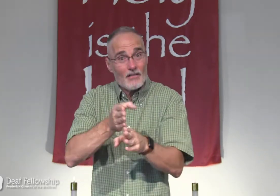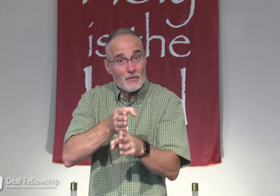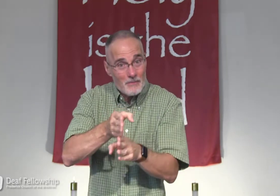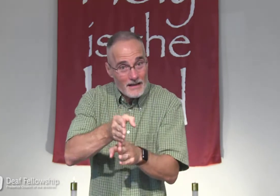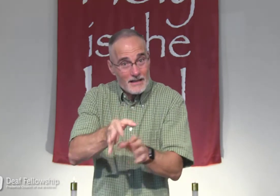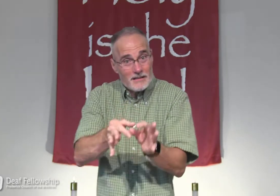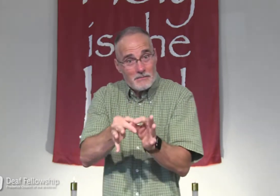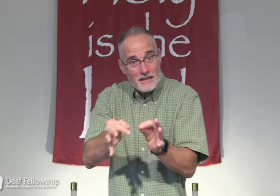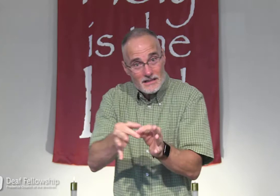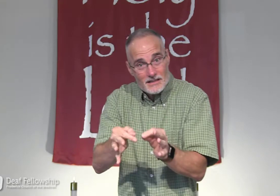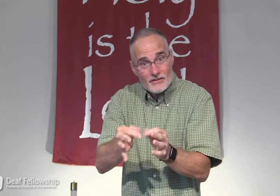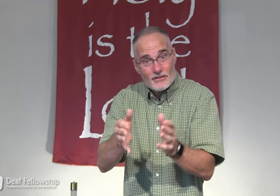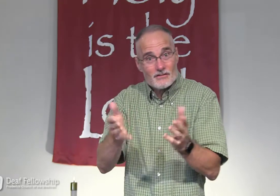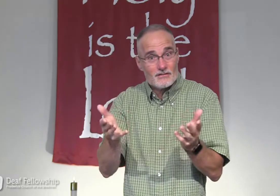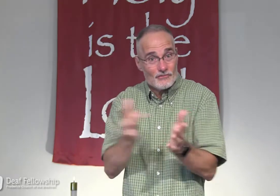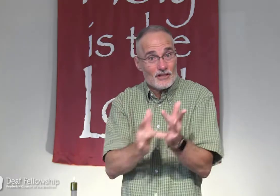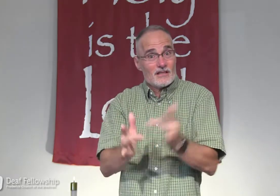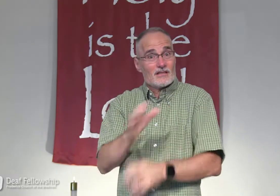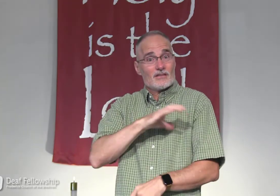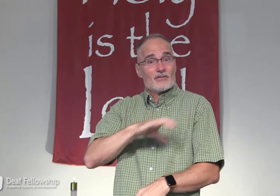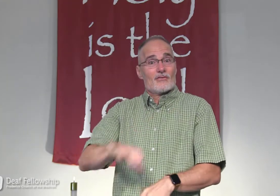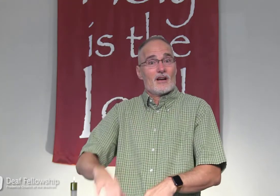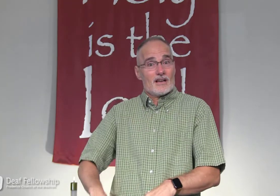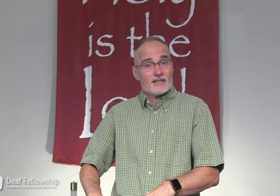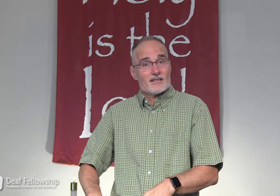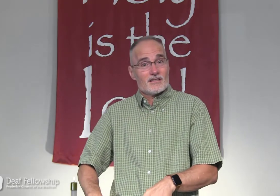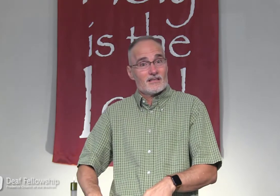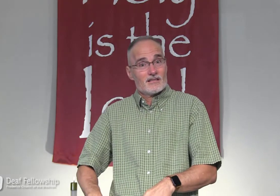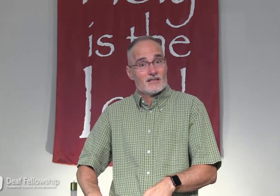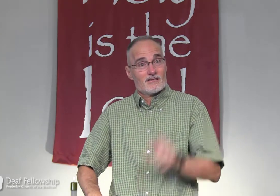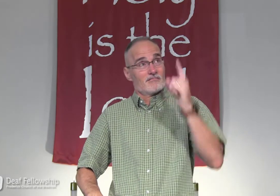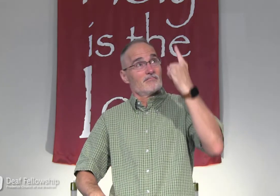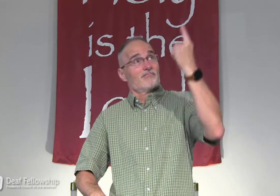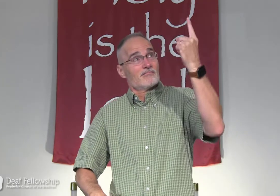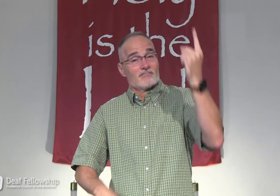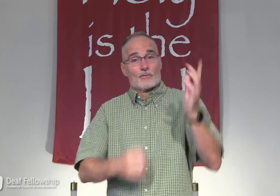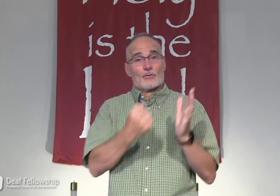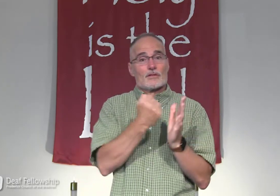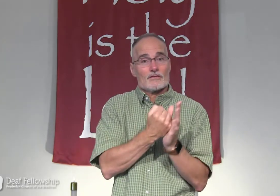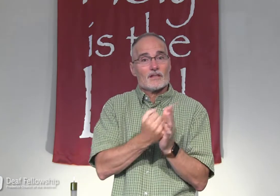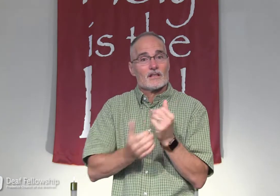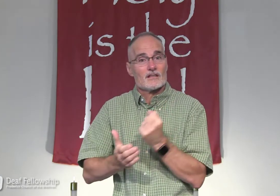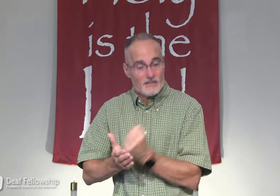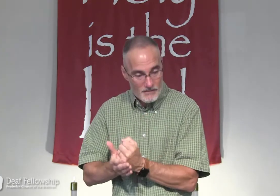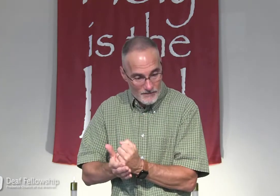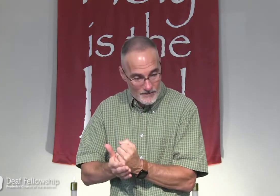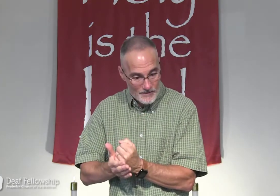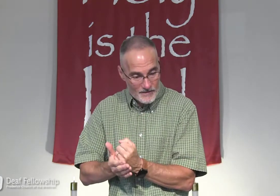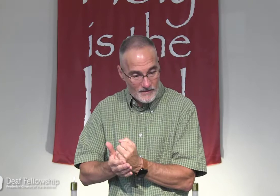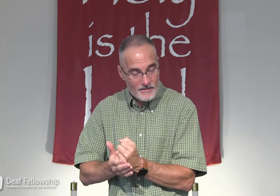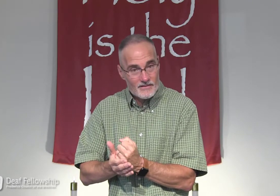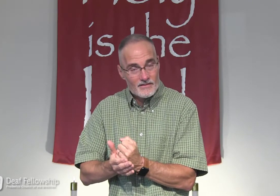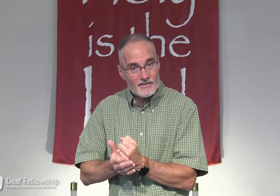on the gospel and the main message of Jesus Christ. That he alone